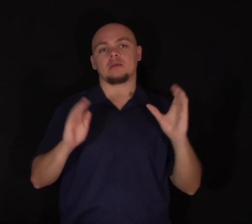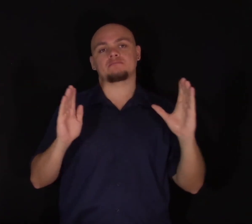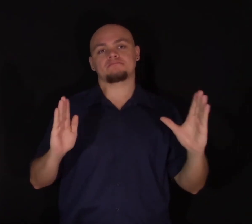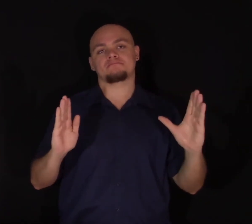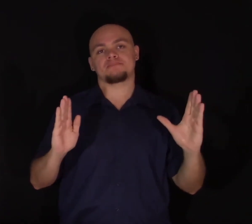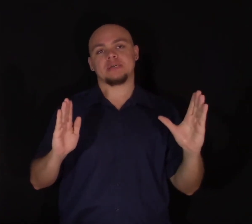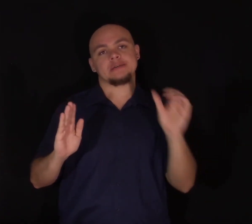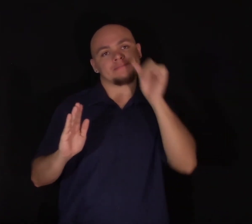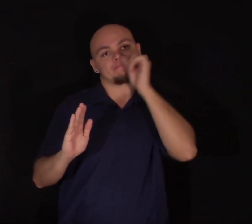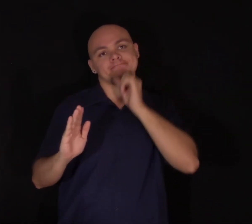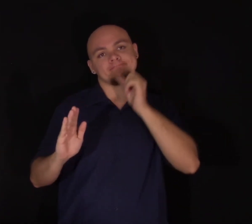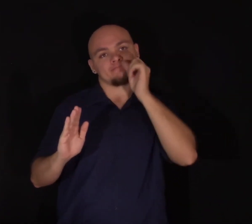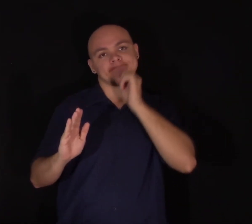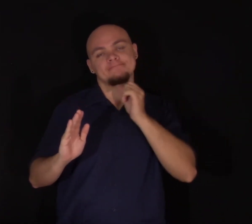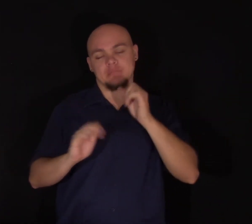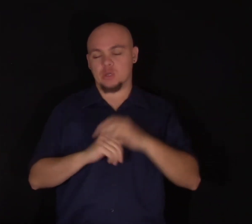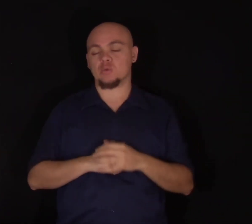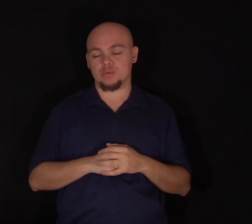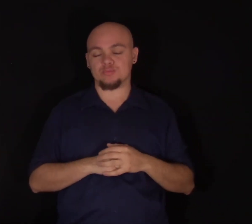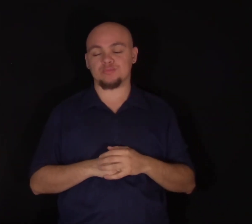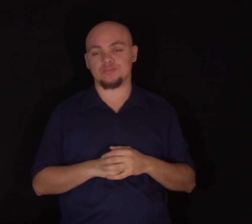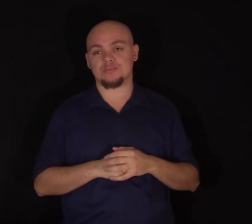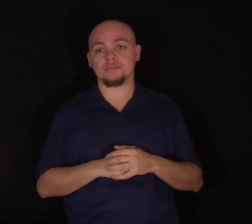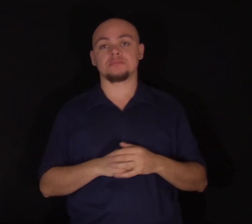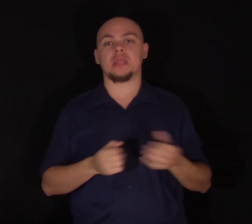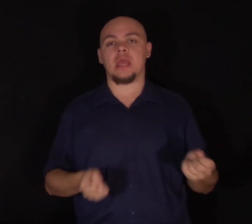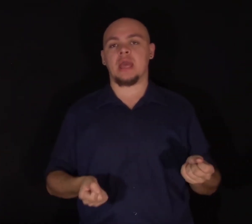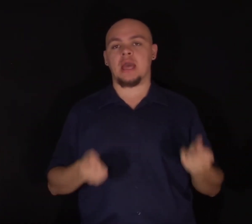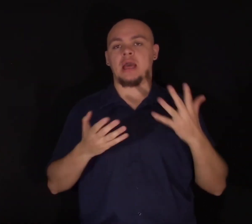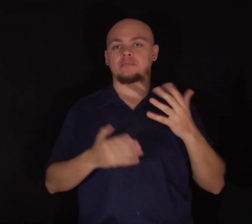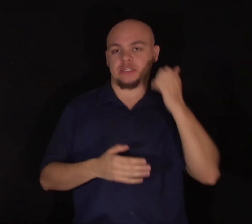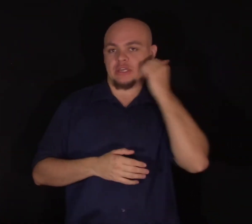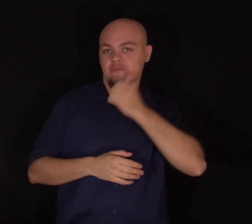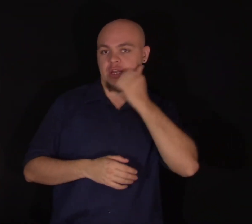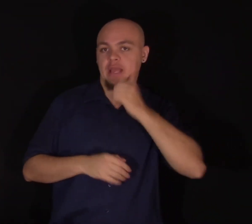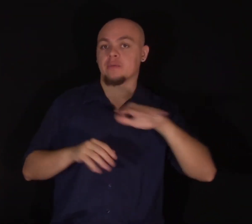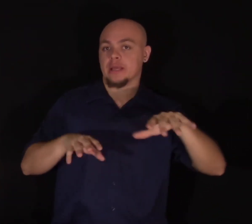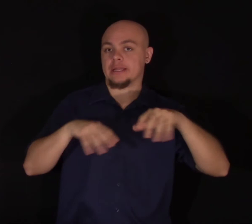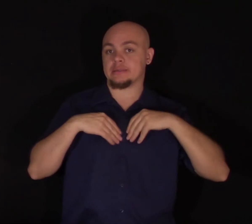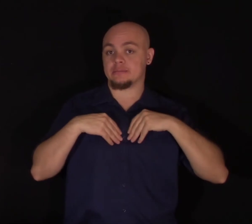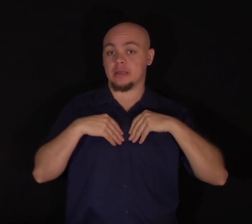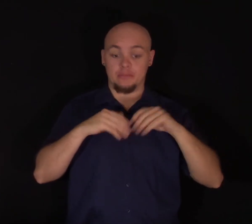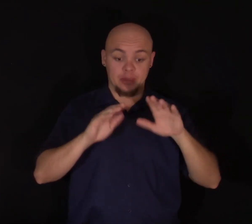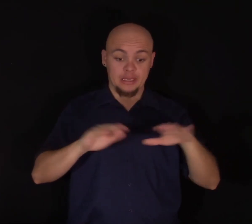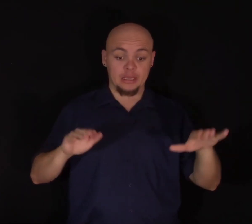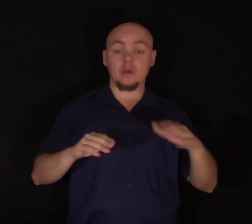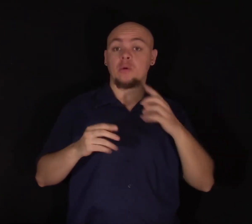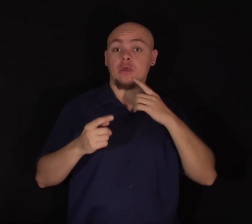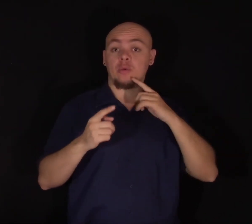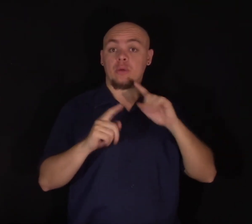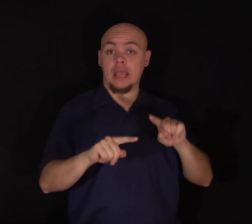tolerance. Again, the number of things that we can accept in a day. For kiddos with reactive